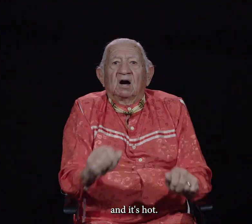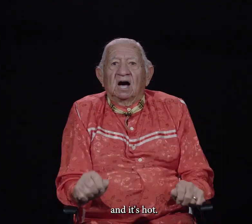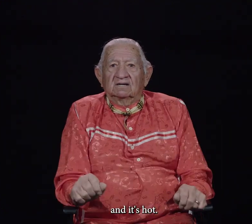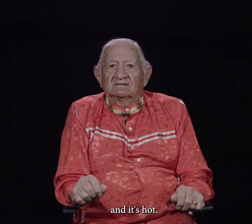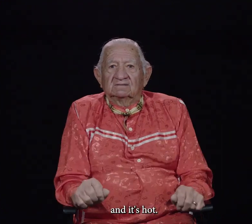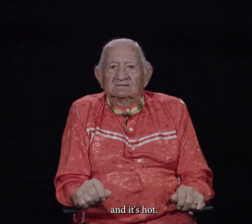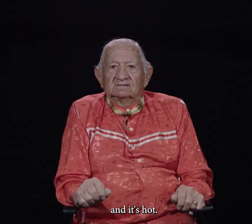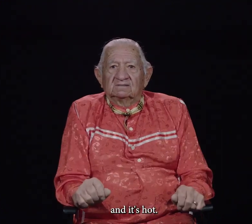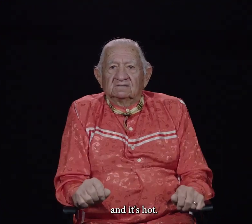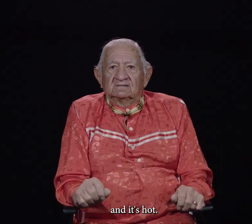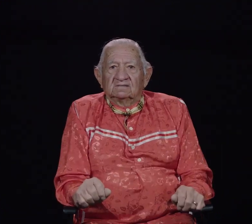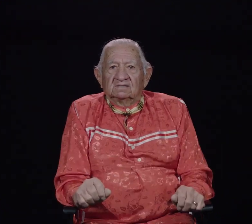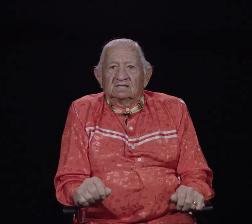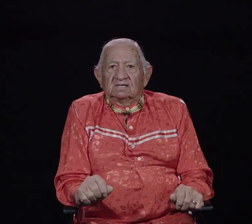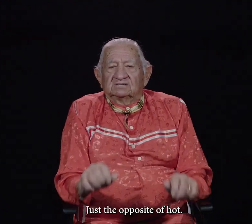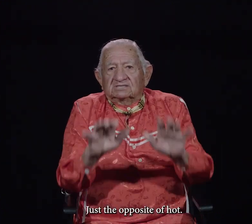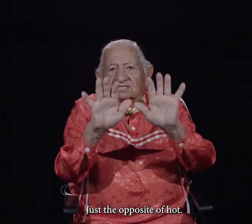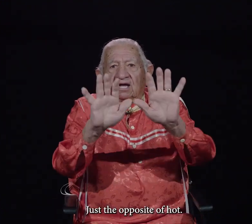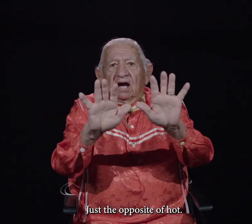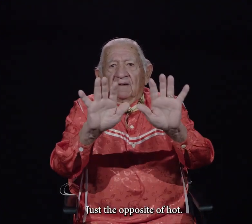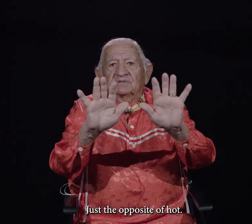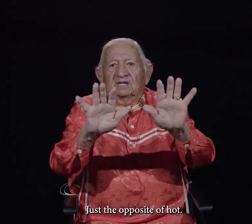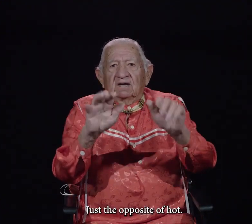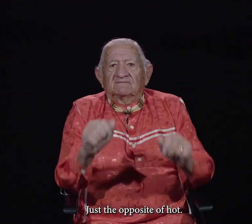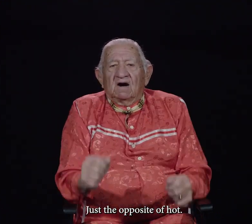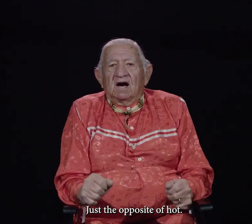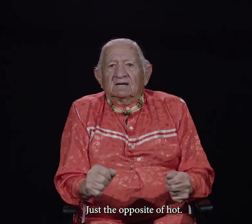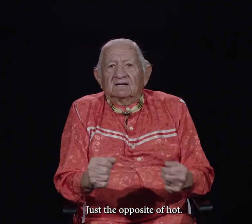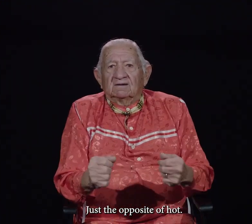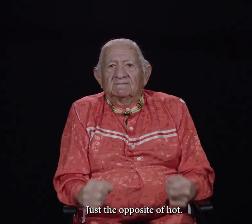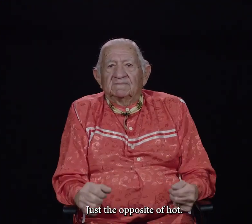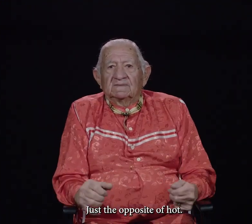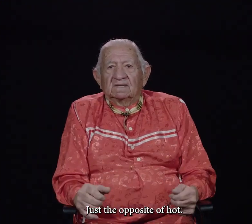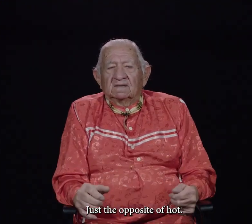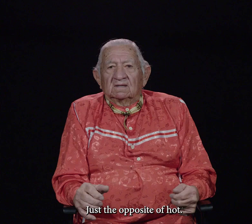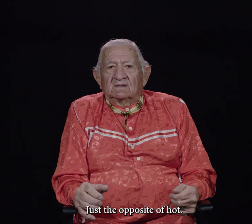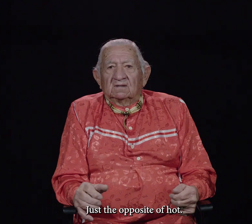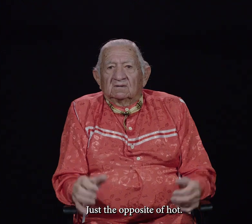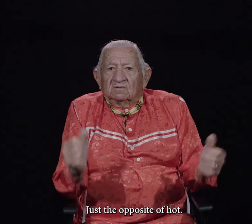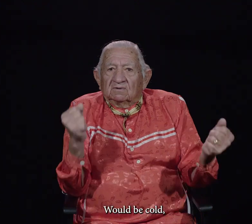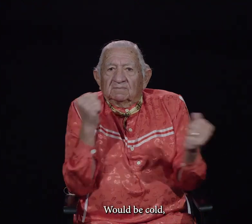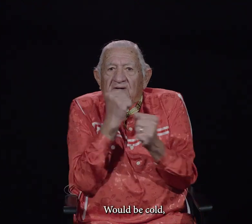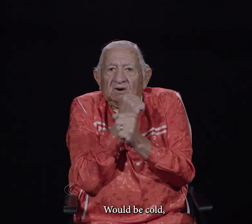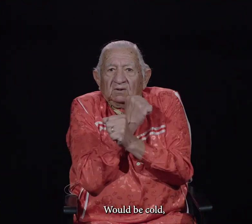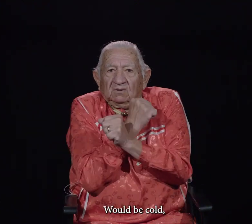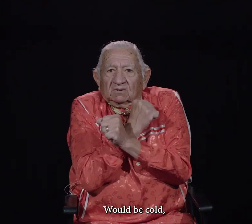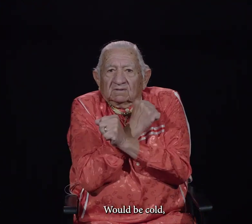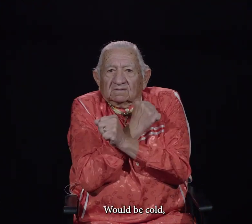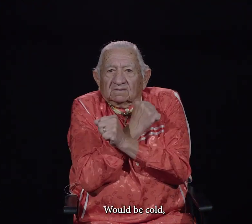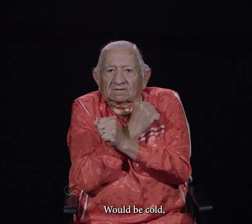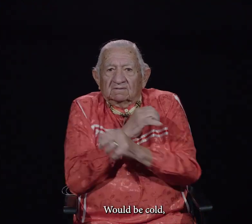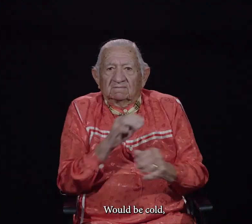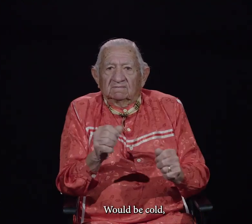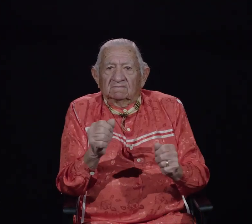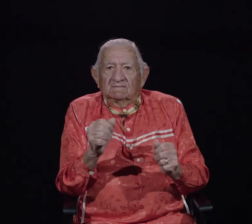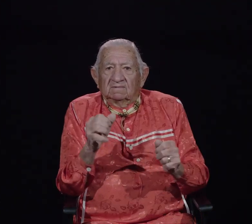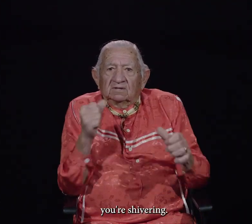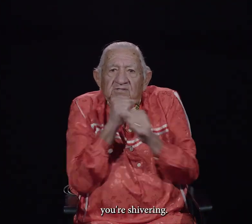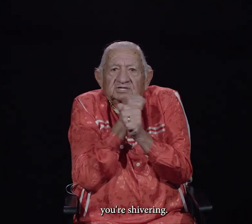hot. Just the opposite of hot would be cold. You're